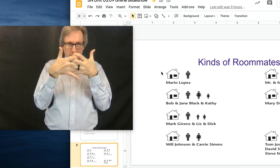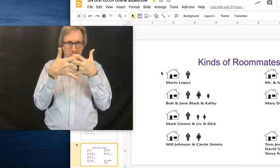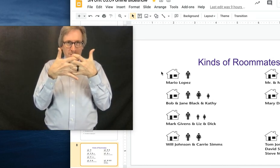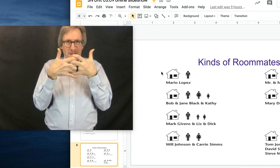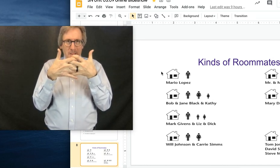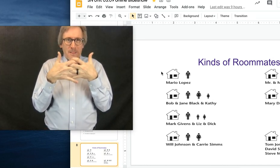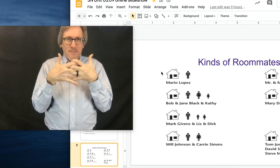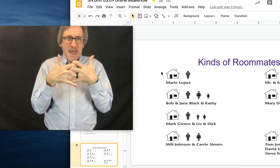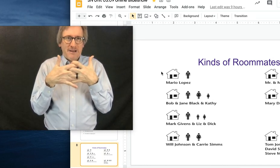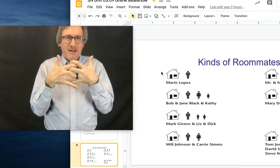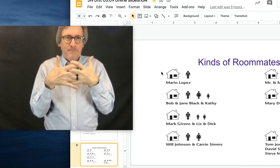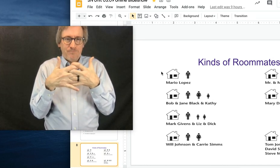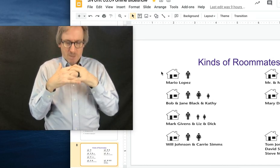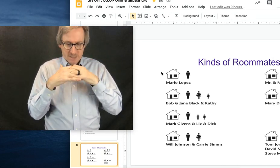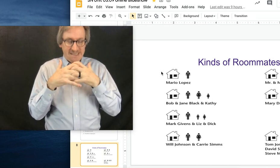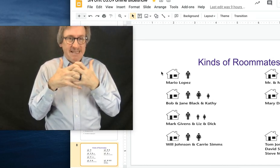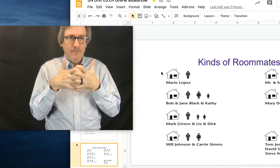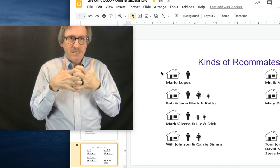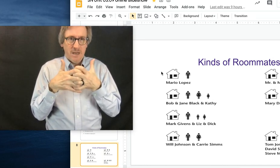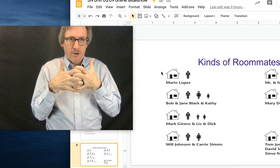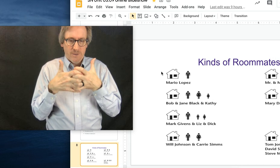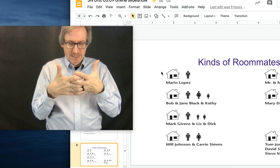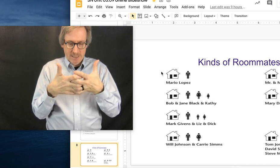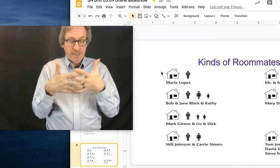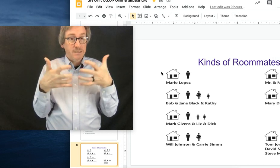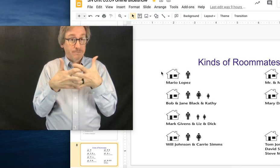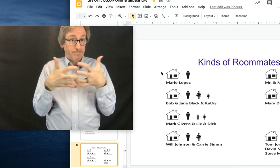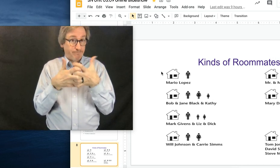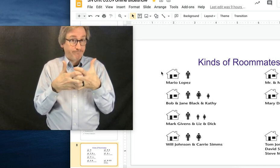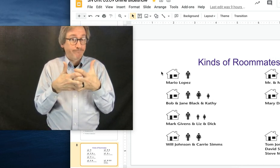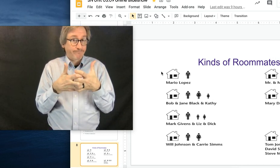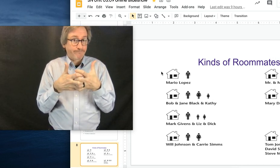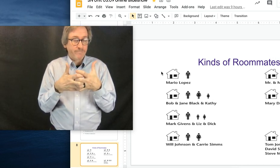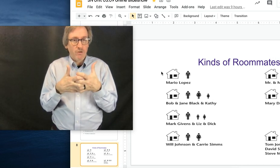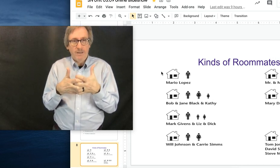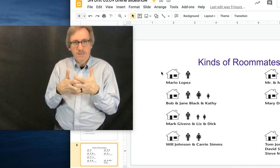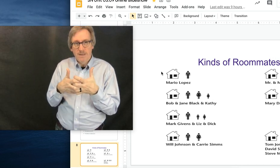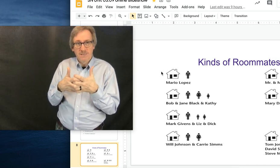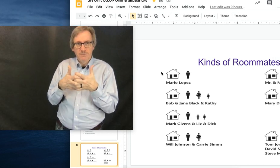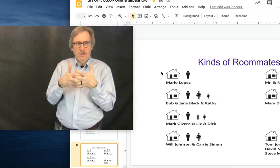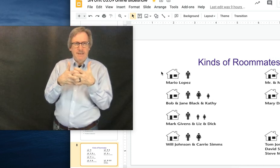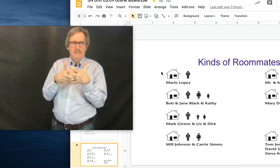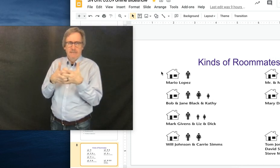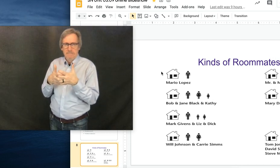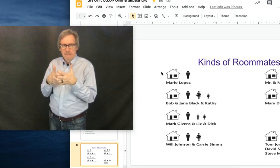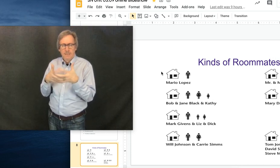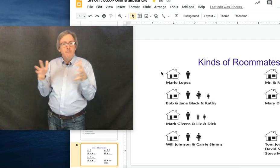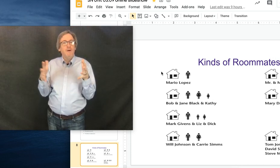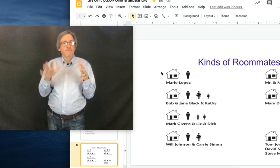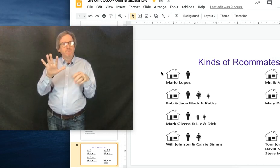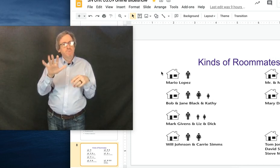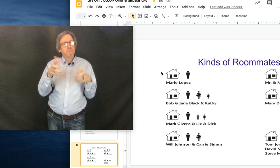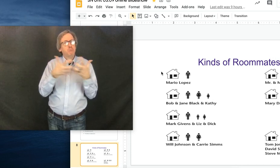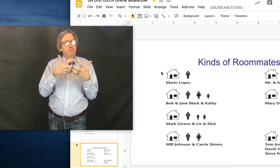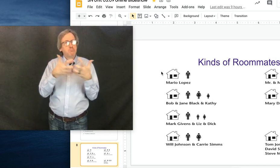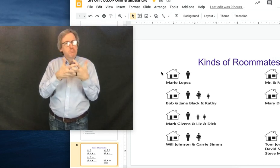And that seam is not always the cleanest. Right? Sometimes it's pretty messy.